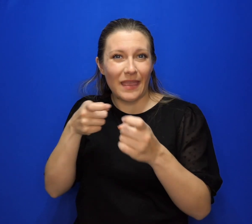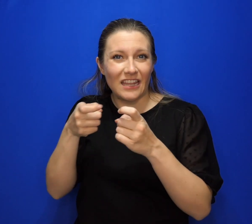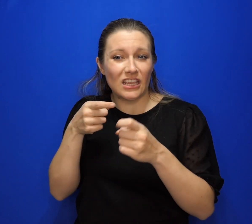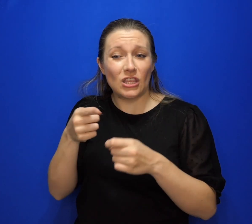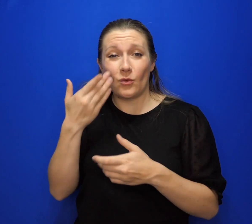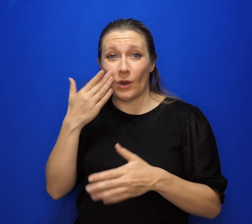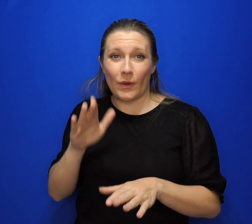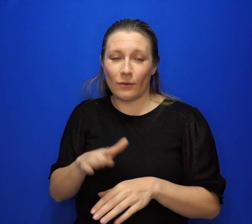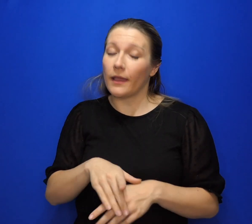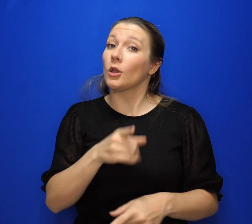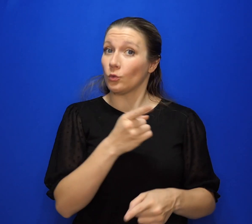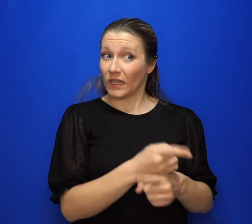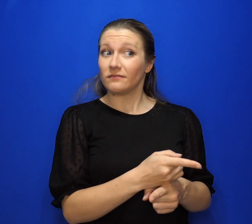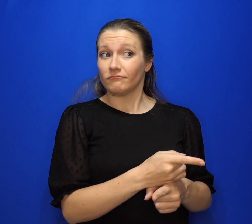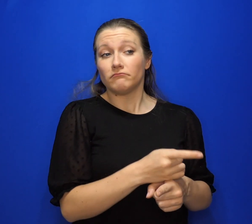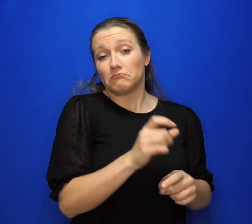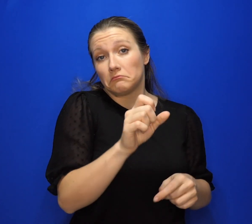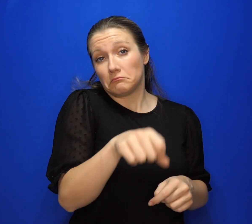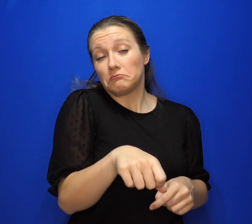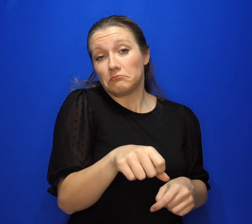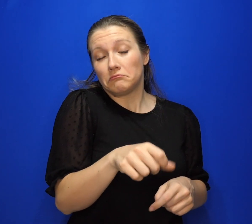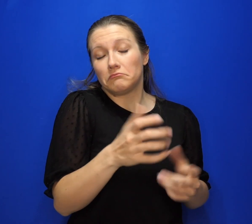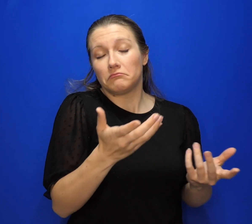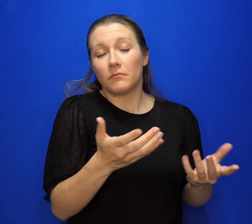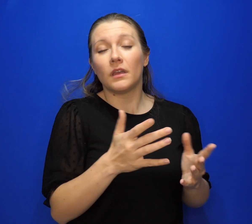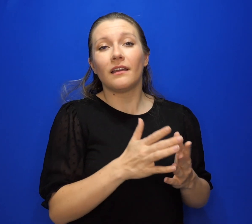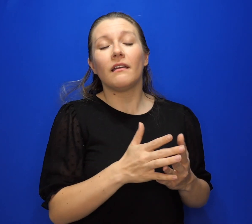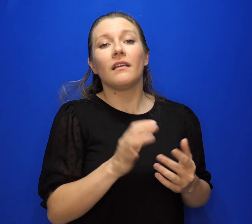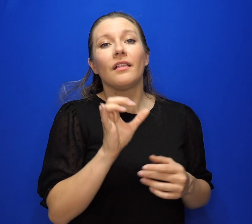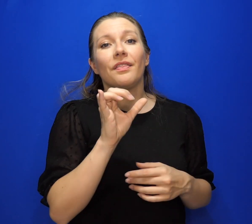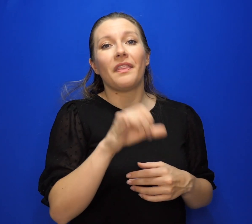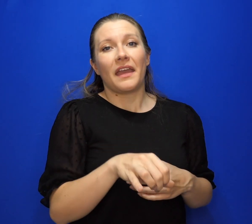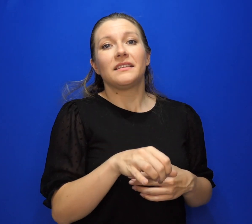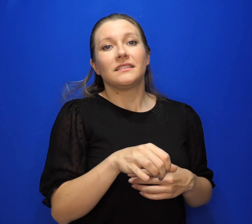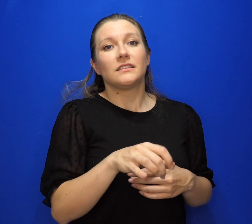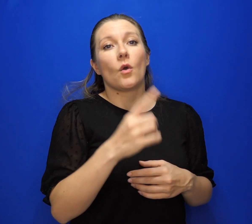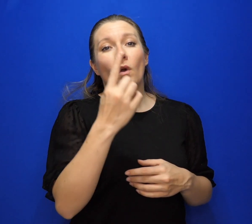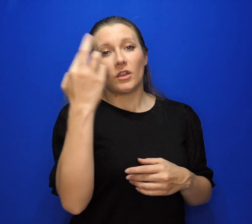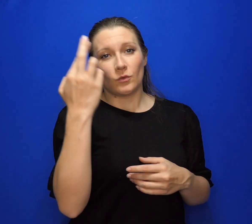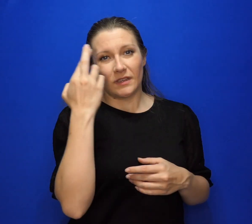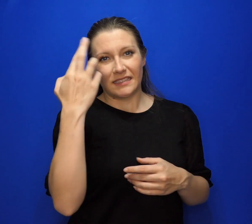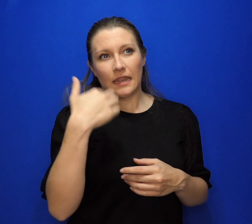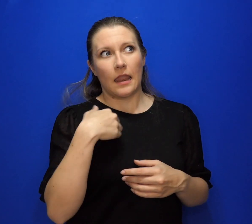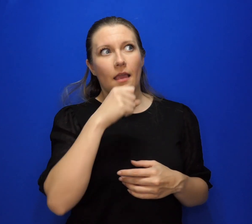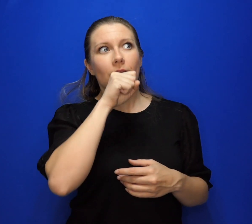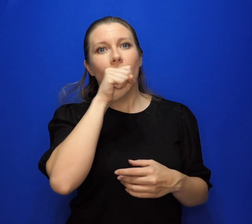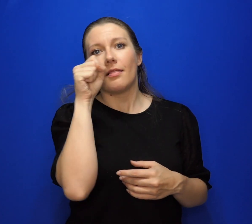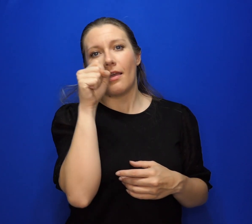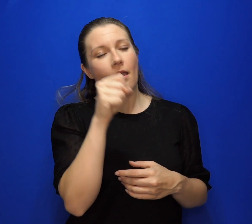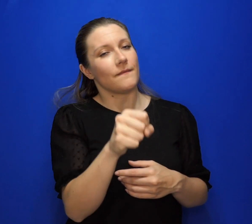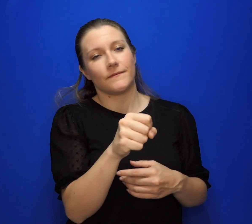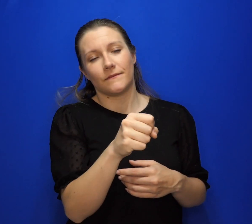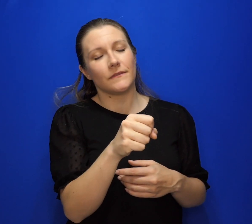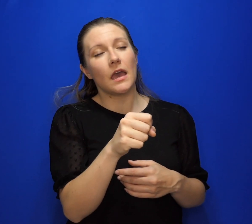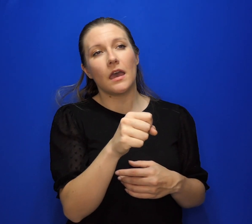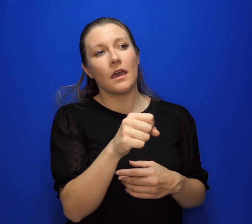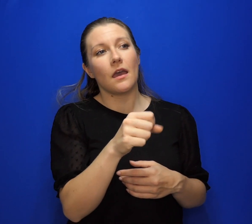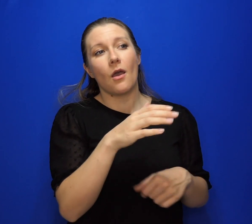reason that I really, and I love the fact that on your website, you've got some endocrine resources. Mm-hmm.